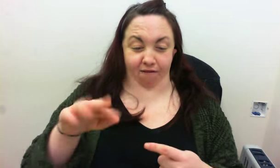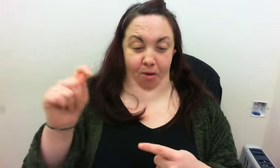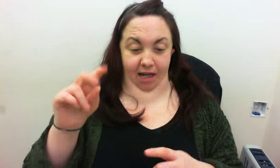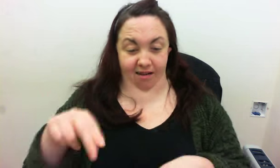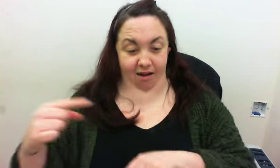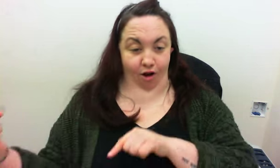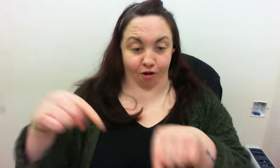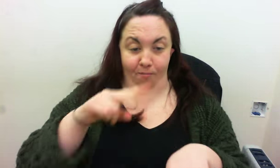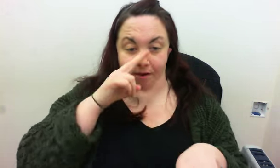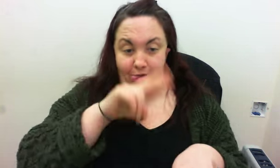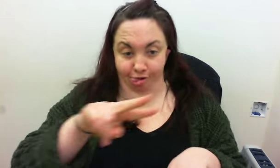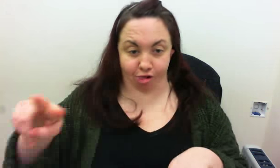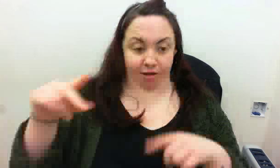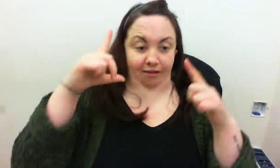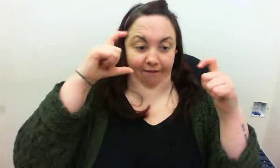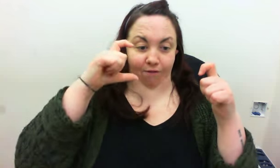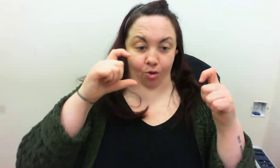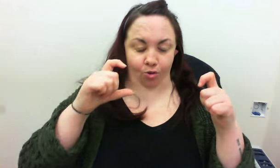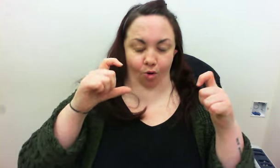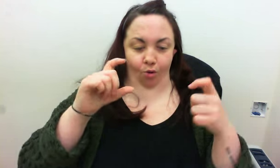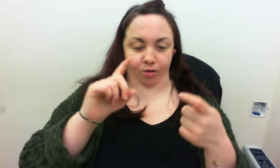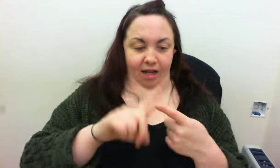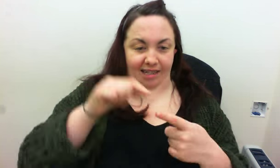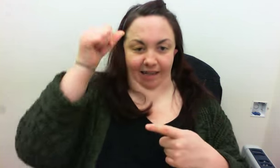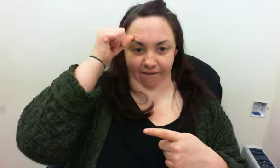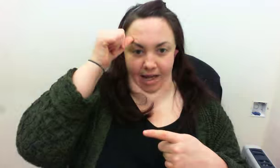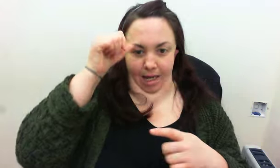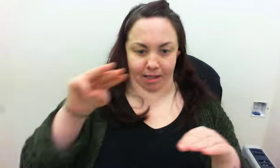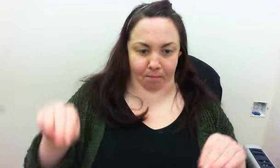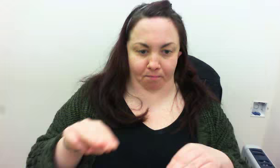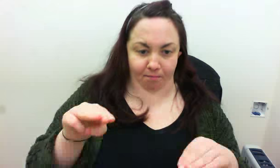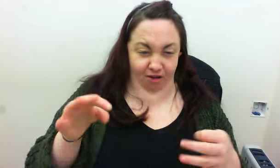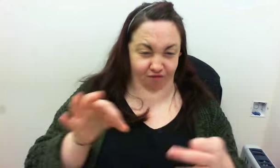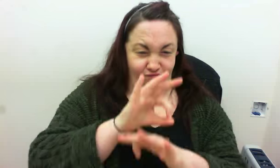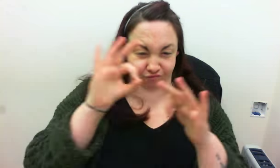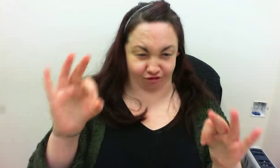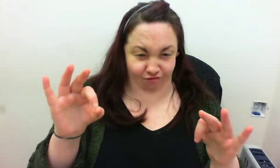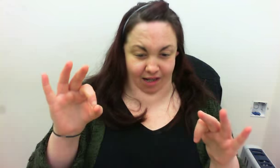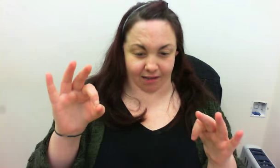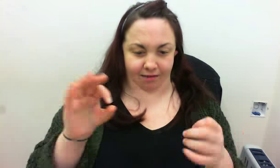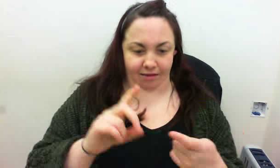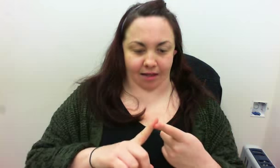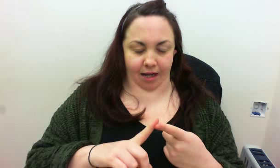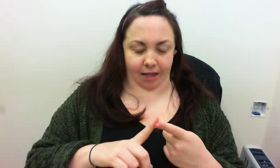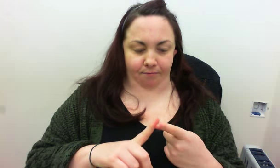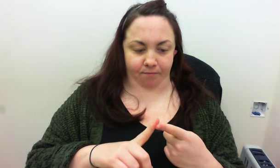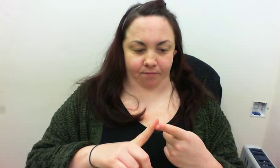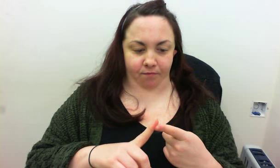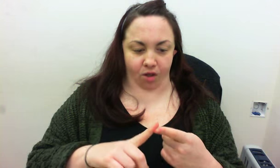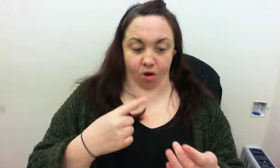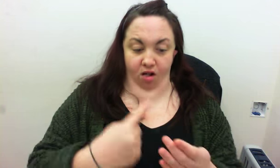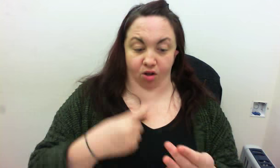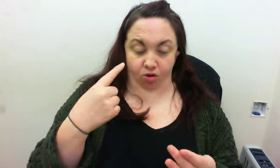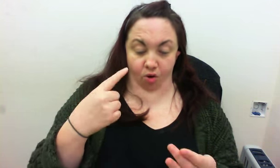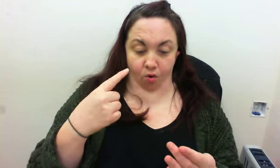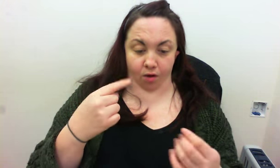you know, check out the celebrity photographs, and it's really exciting. And also, like, the Signs of Life, why is